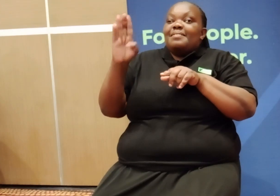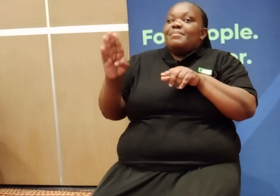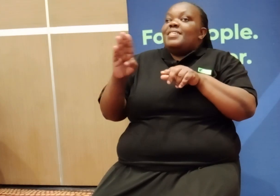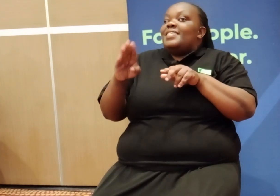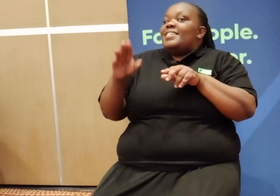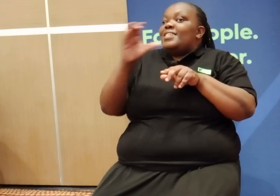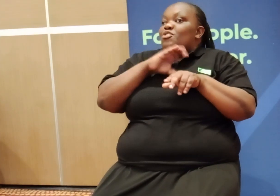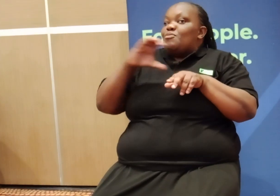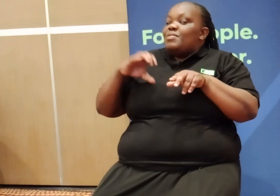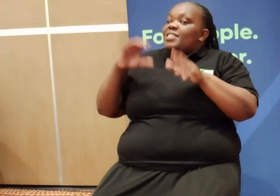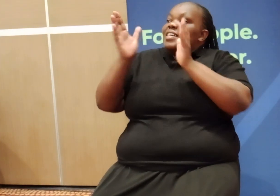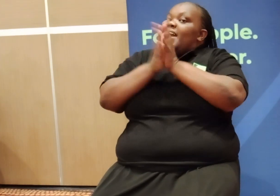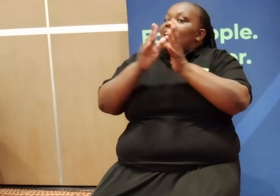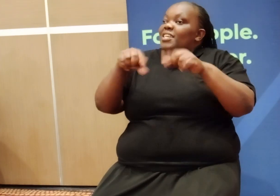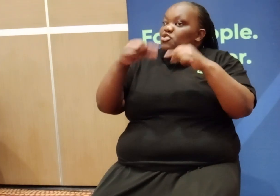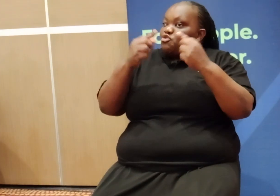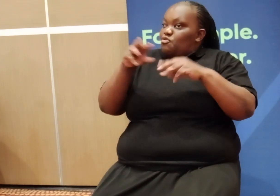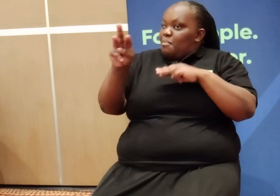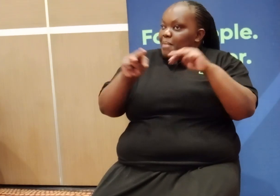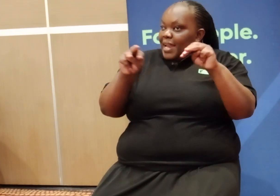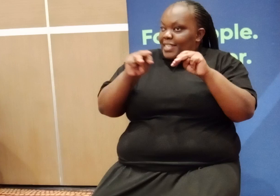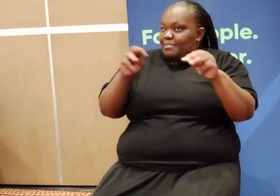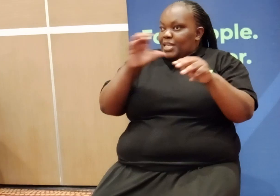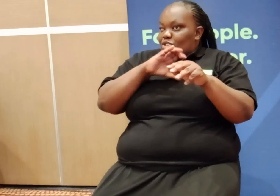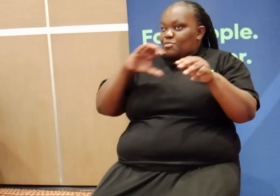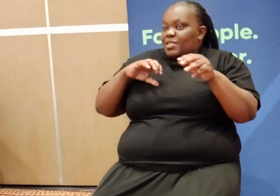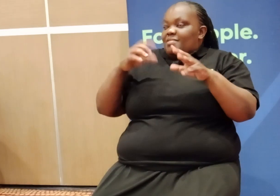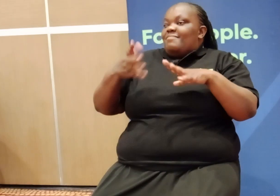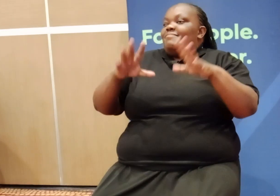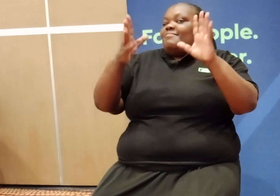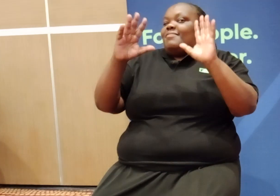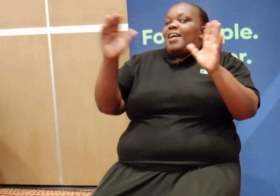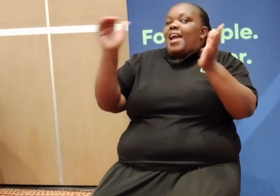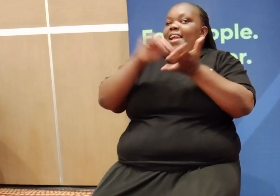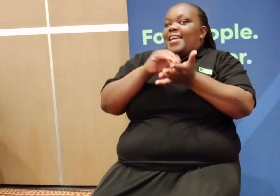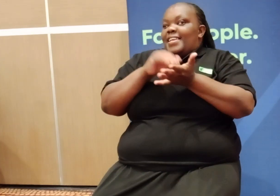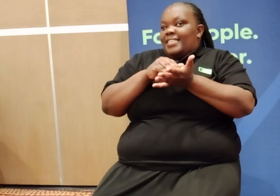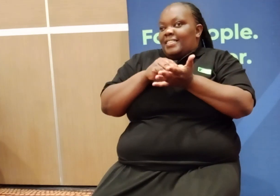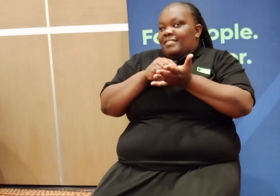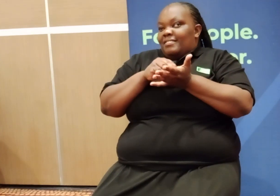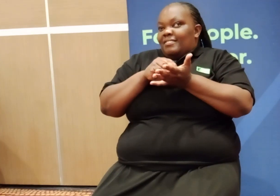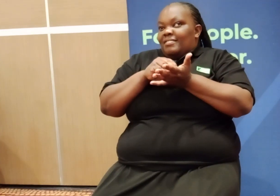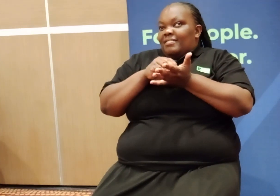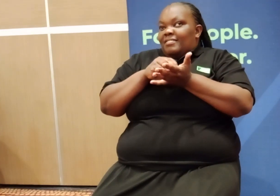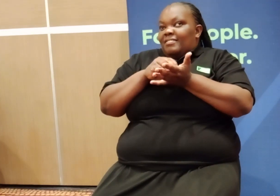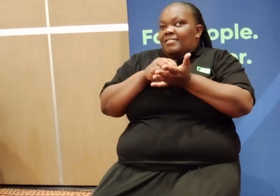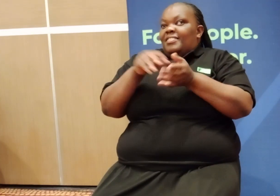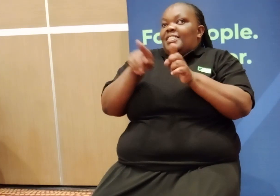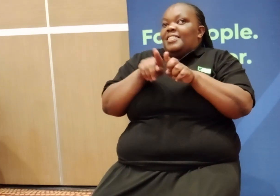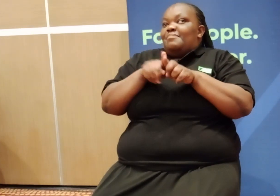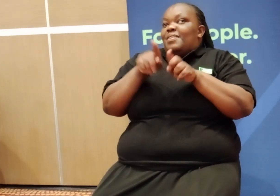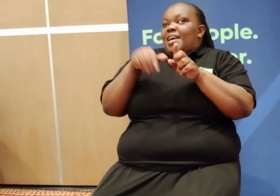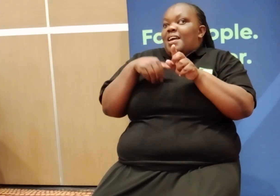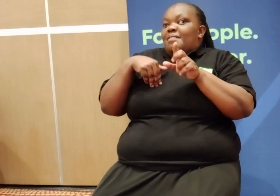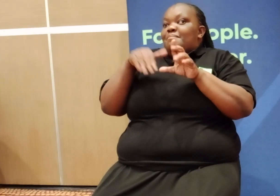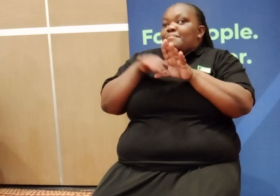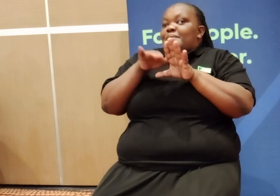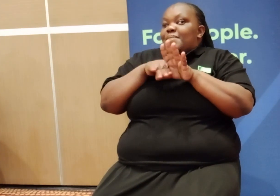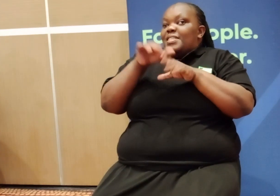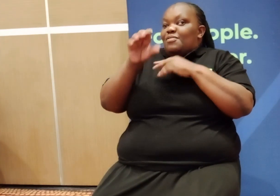Committee and Group Management Committee. Let us clap for them. We also have the members of the media who have made the